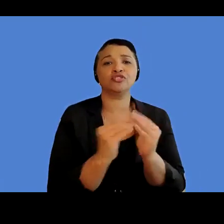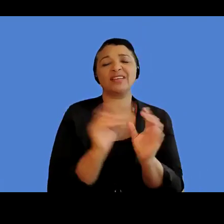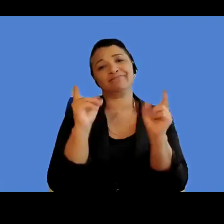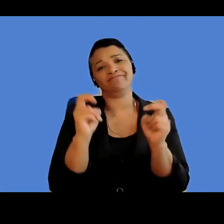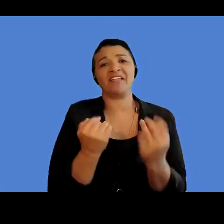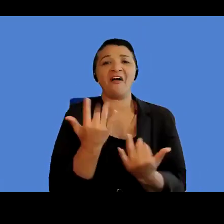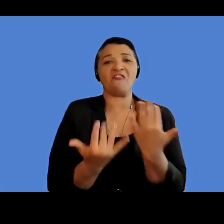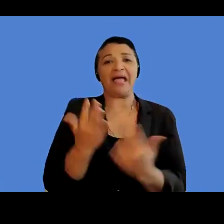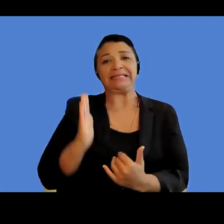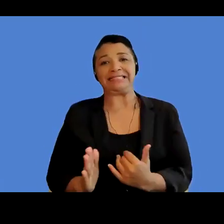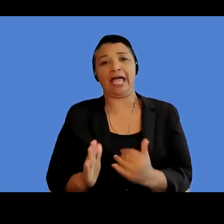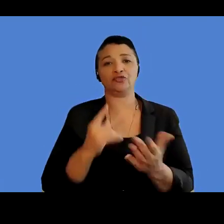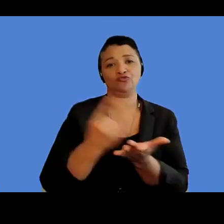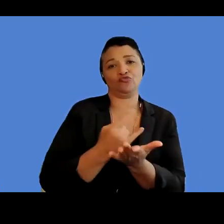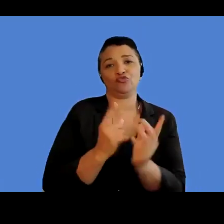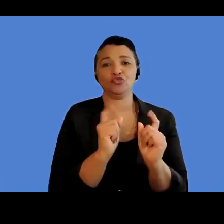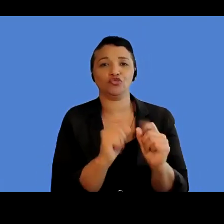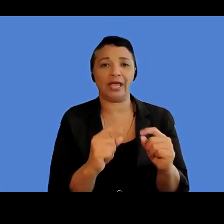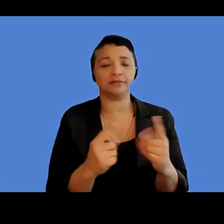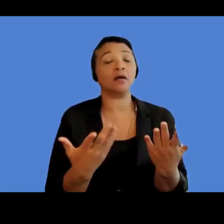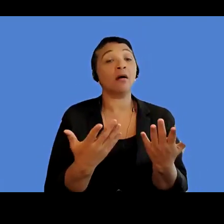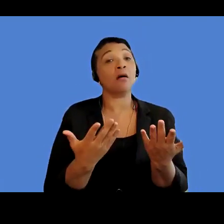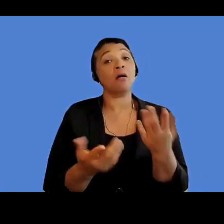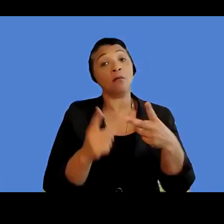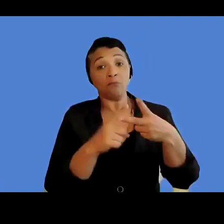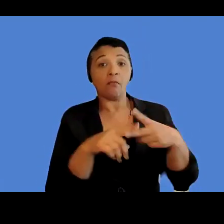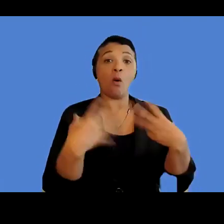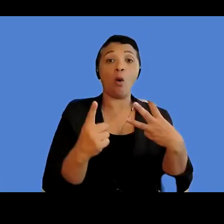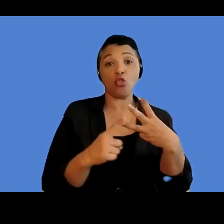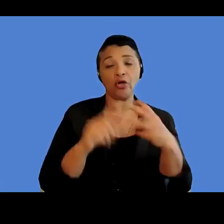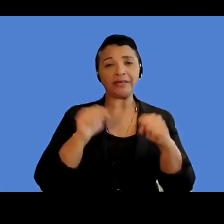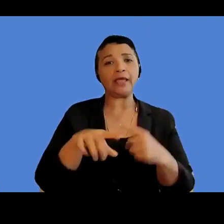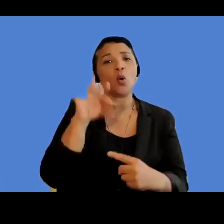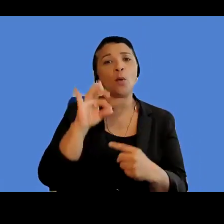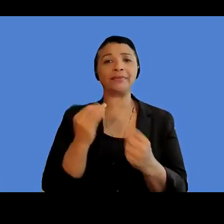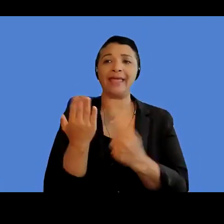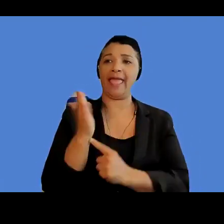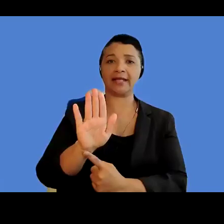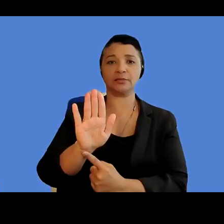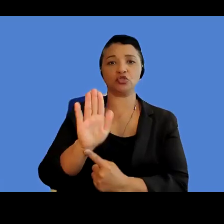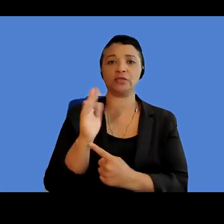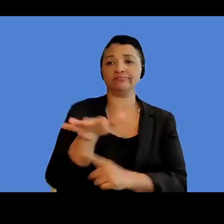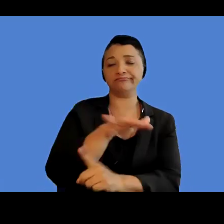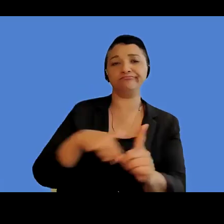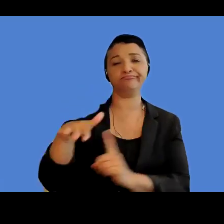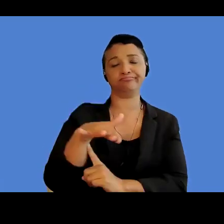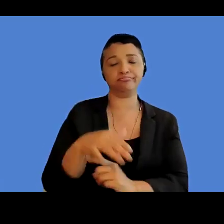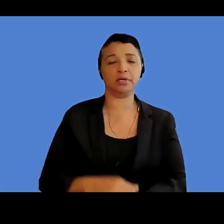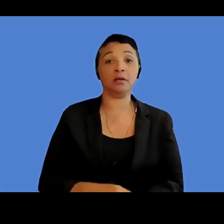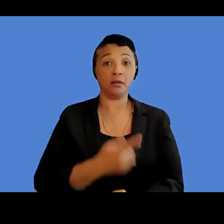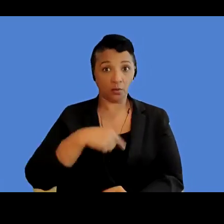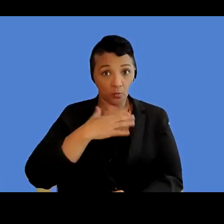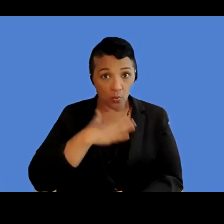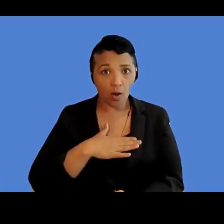or to apply to have an exhibition space. We, of course, don't expect OPDs to be